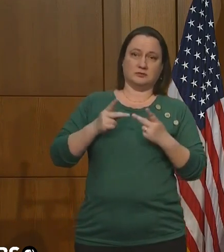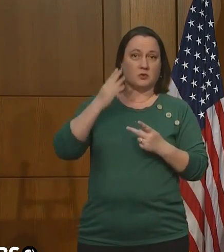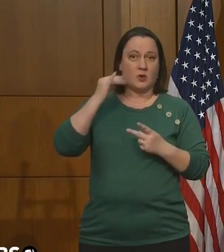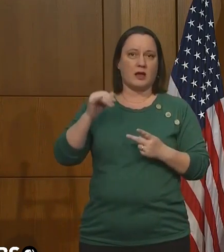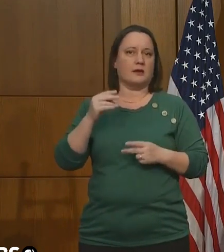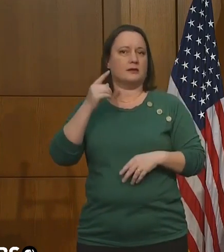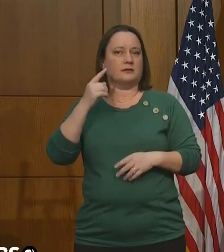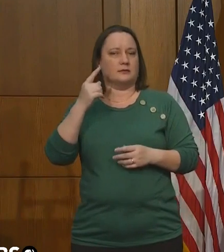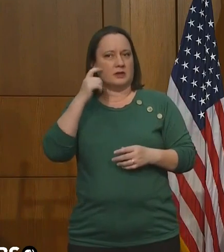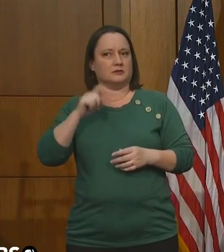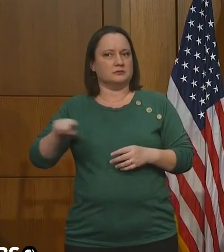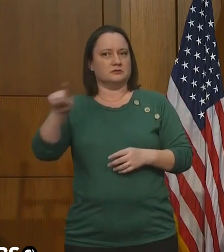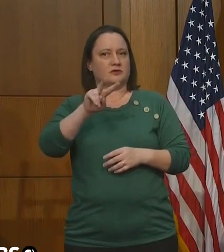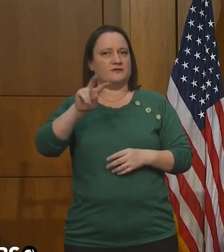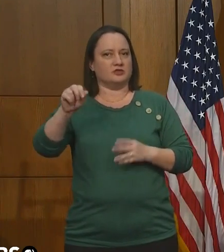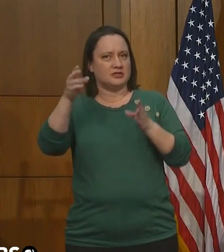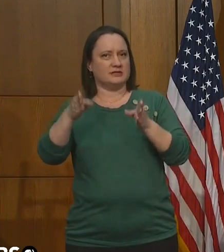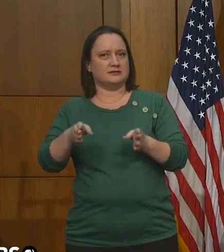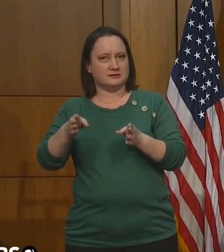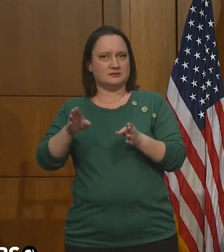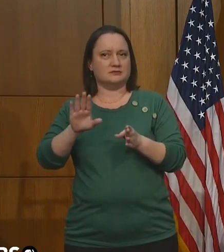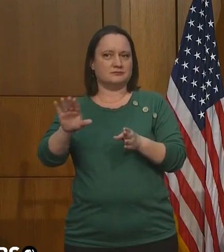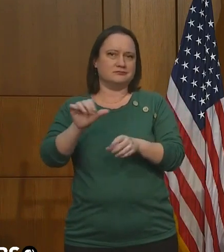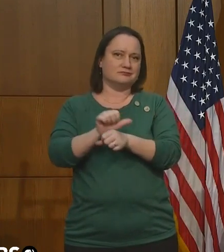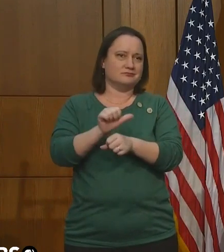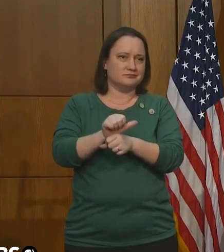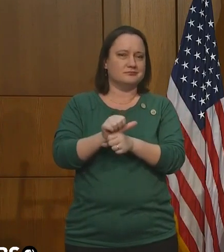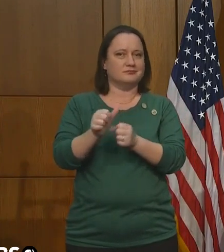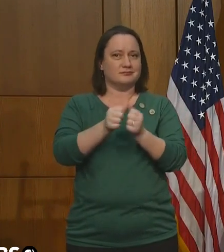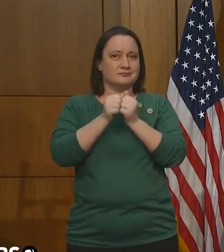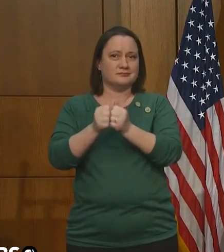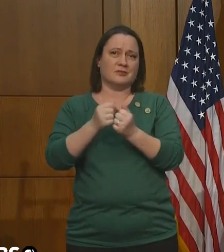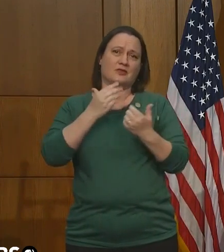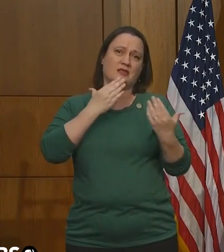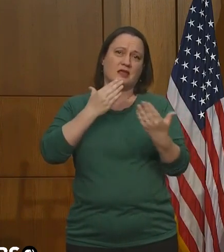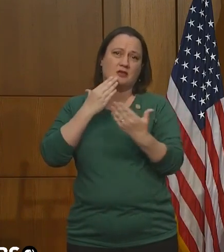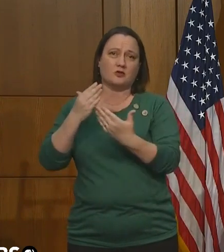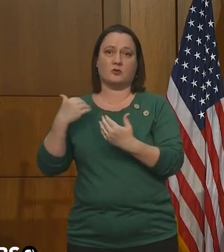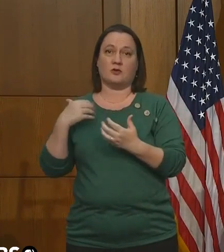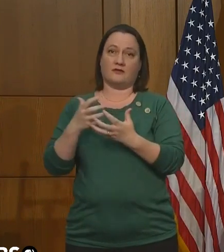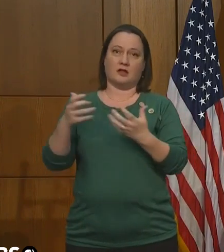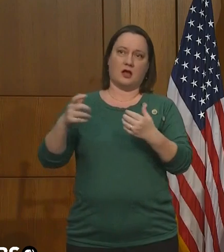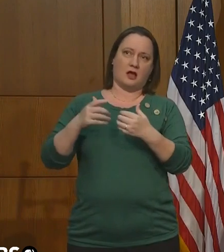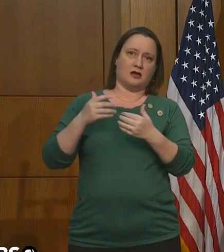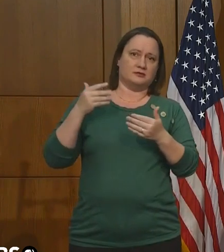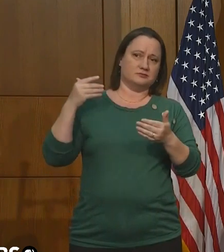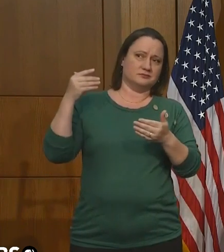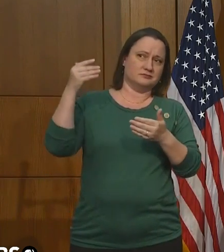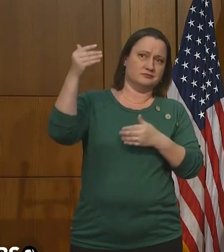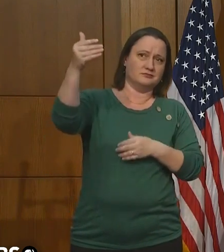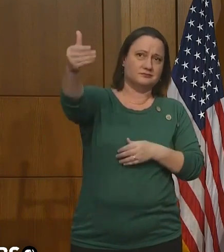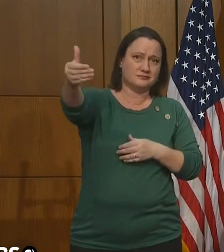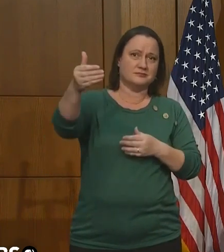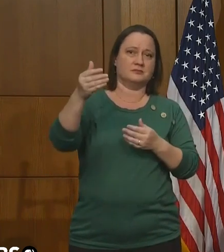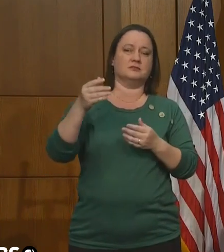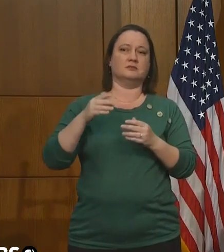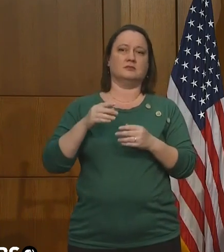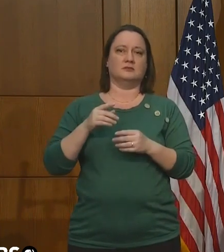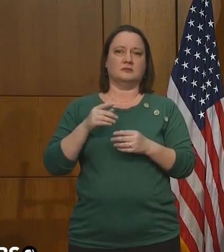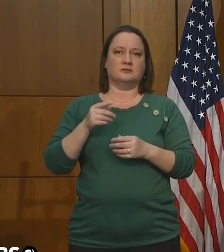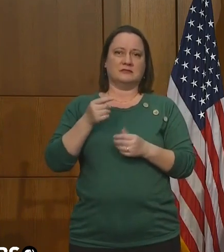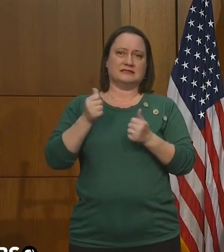you to all of them, and we've got a long road ahead of us. And the only way we're going to get through this is to, you know, put the